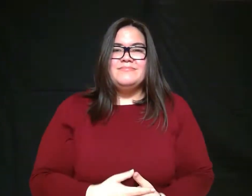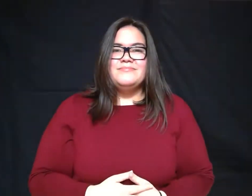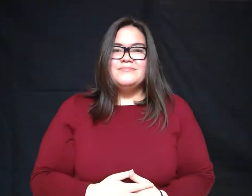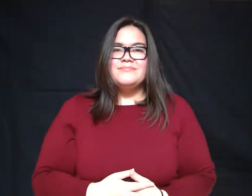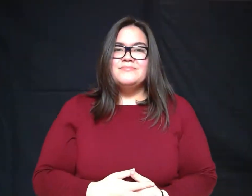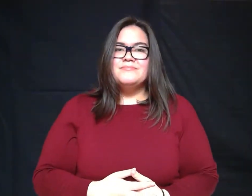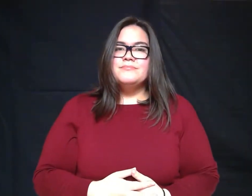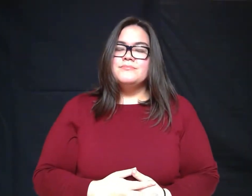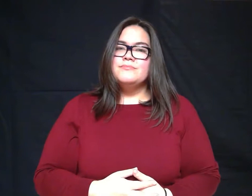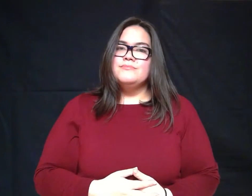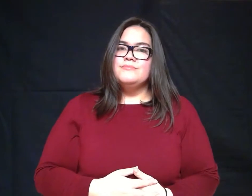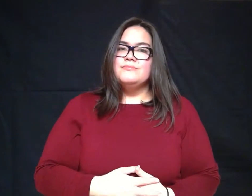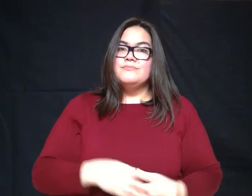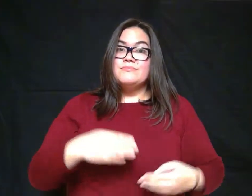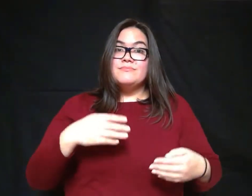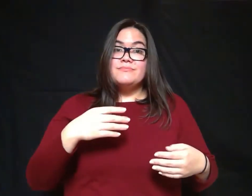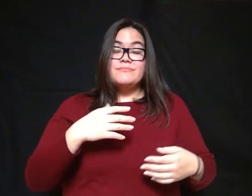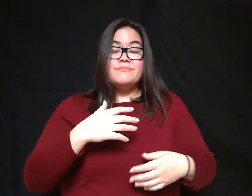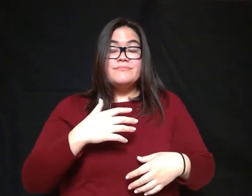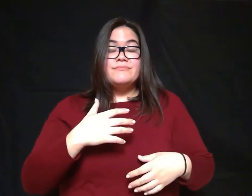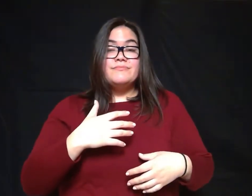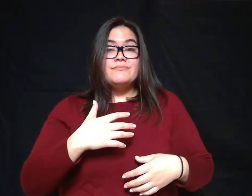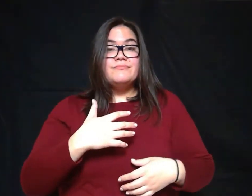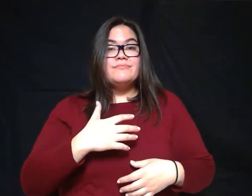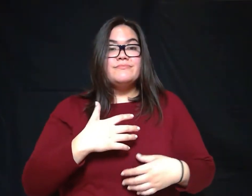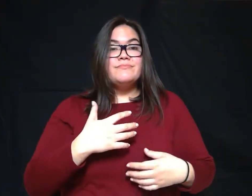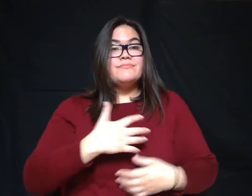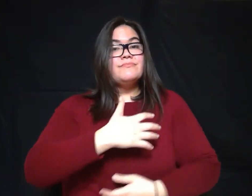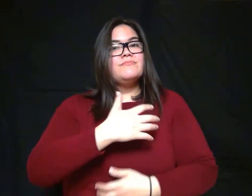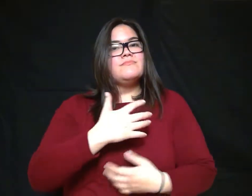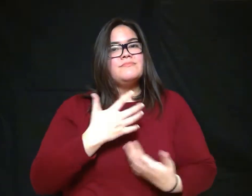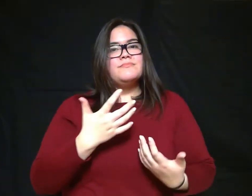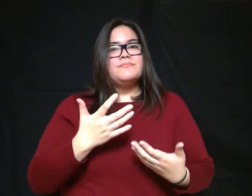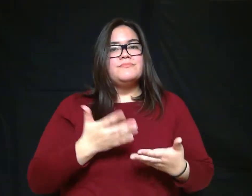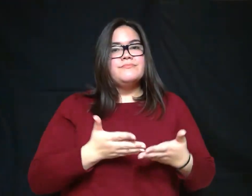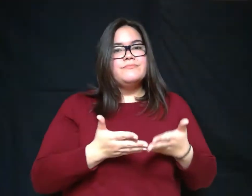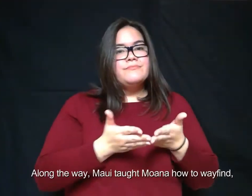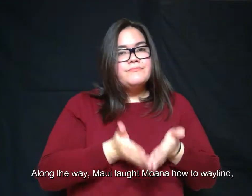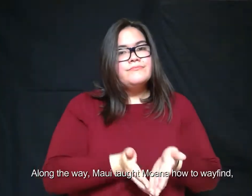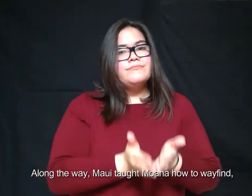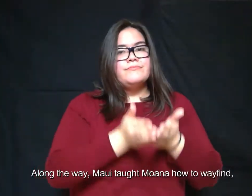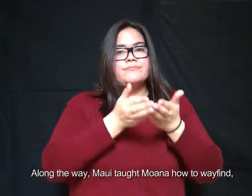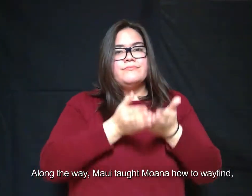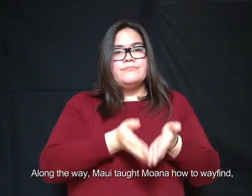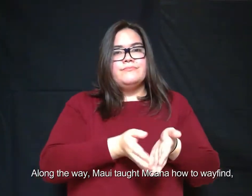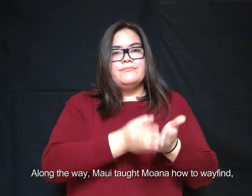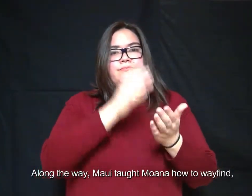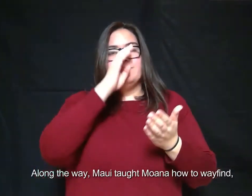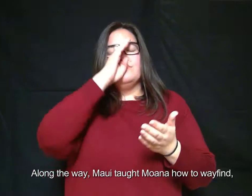Along the way, Maui taught Moana how to wayfind, which is to use the sun,